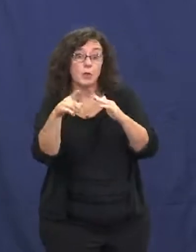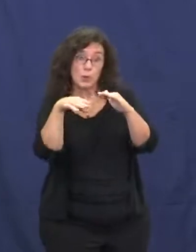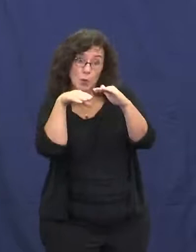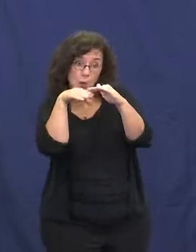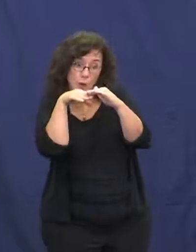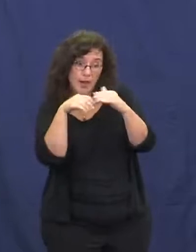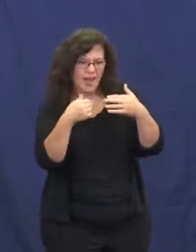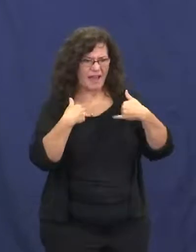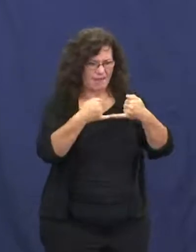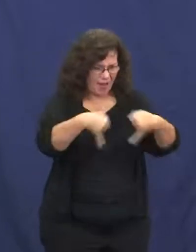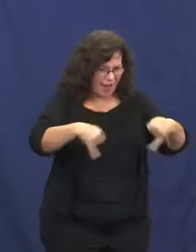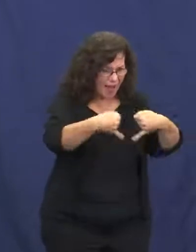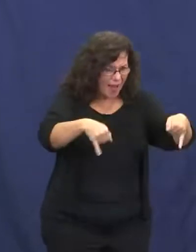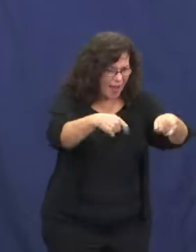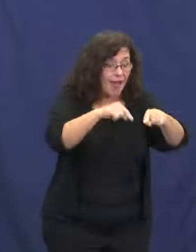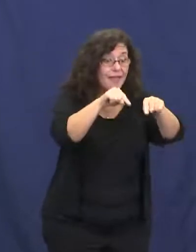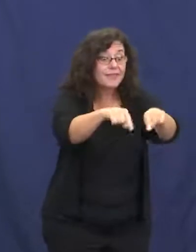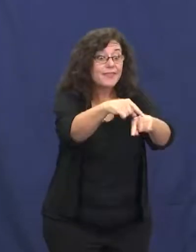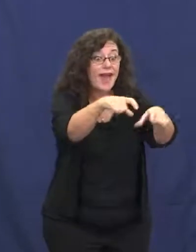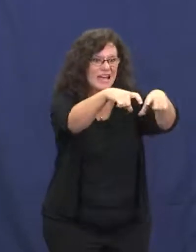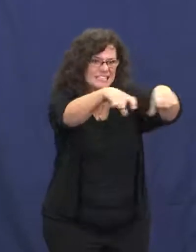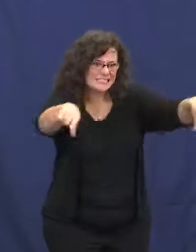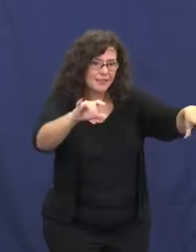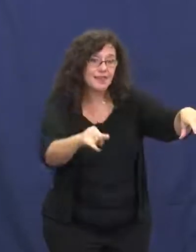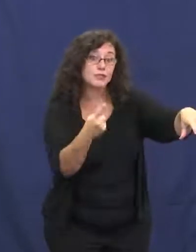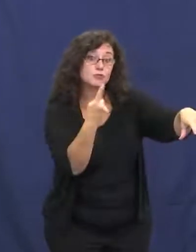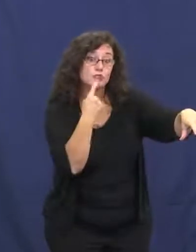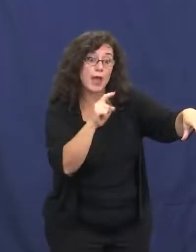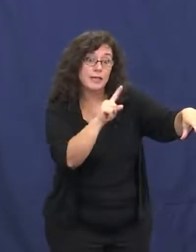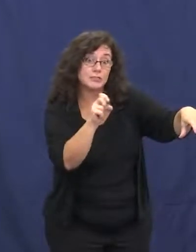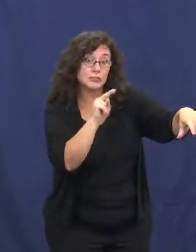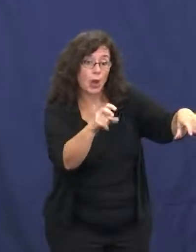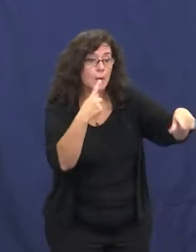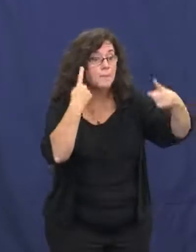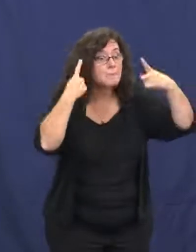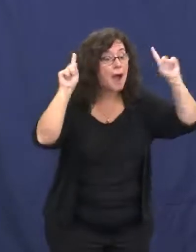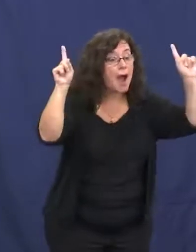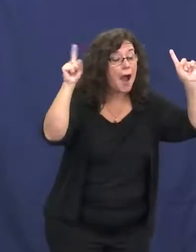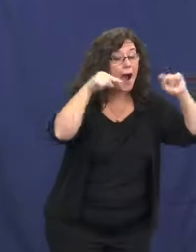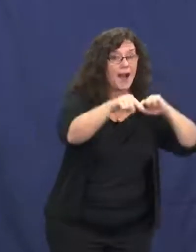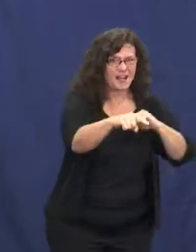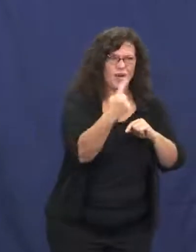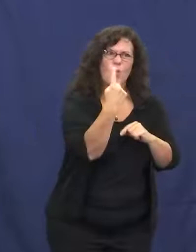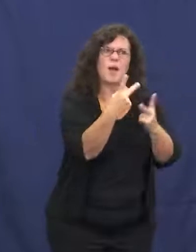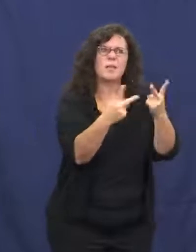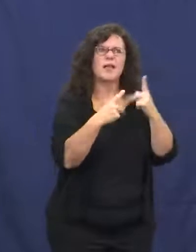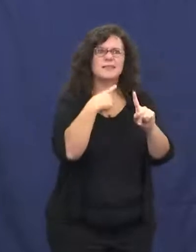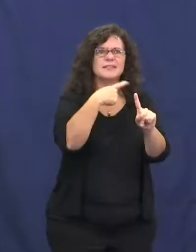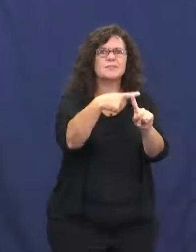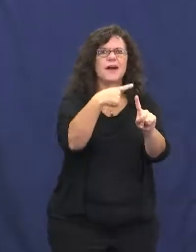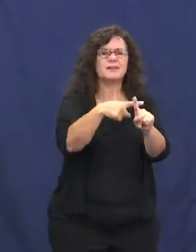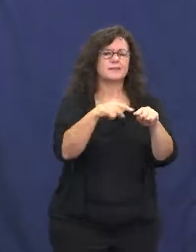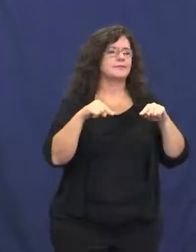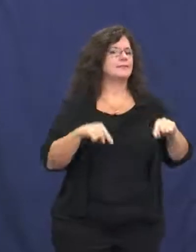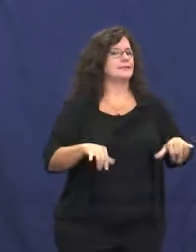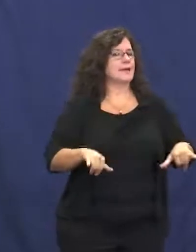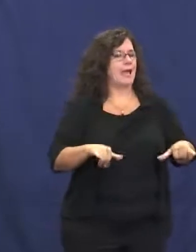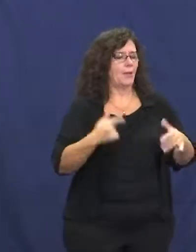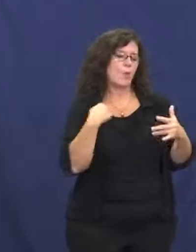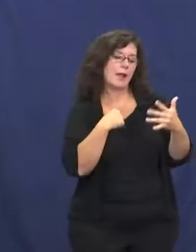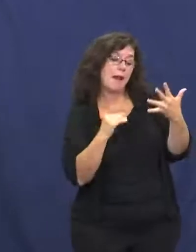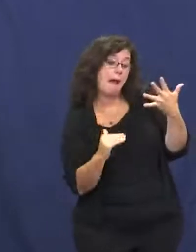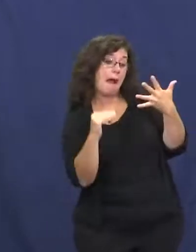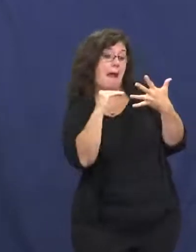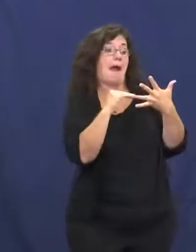There's a number of components, which won't surprise you, that all of our schools are poised to implement. Most will be using